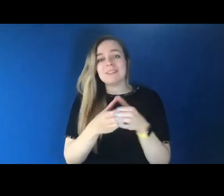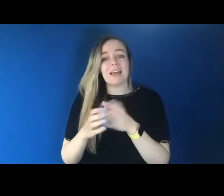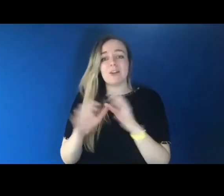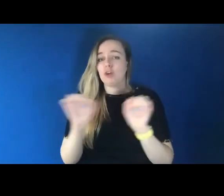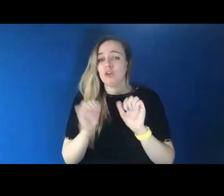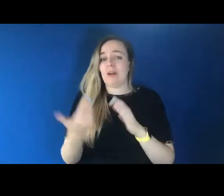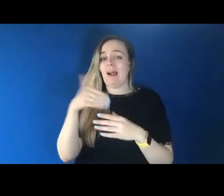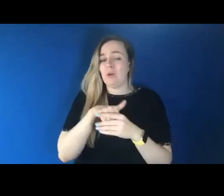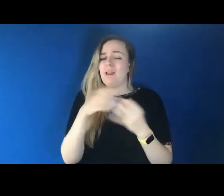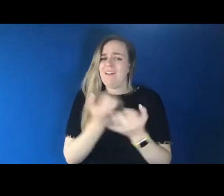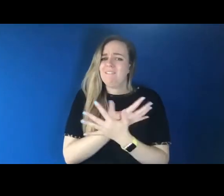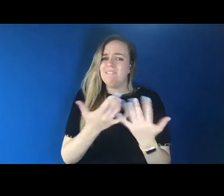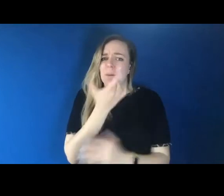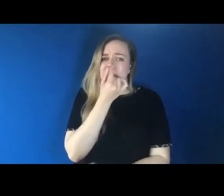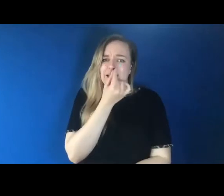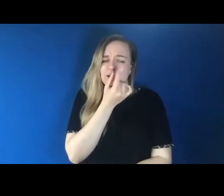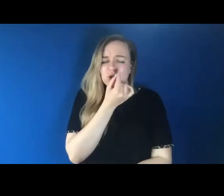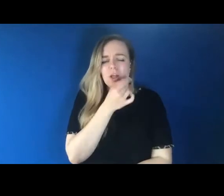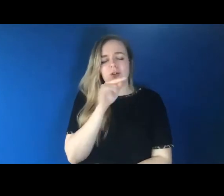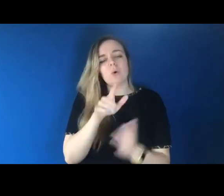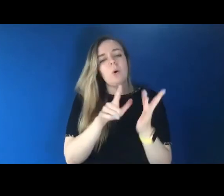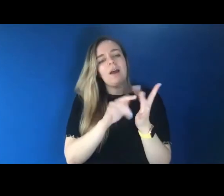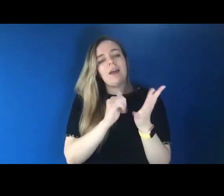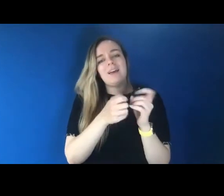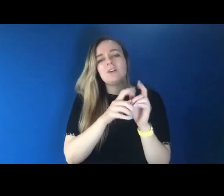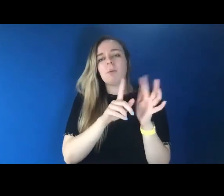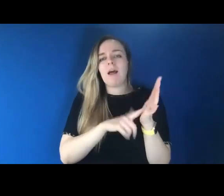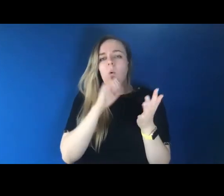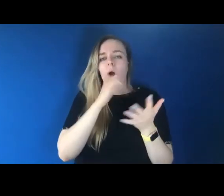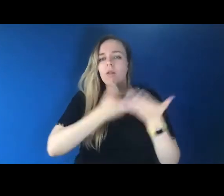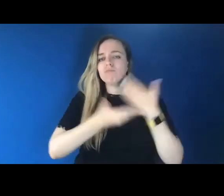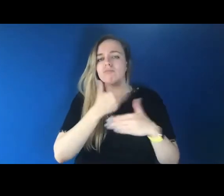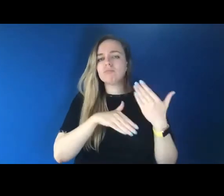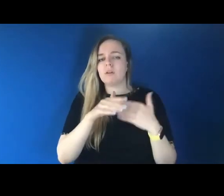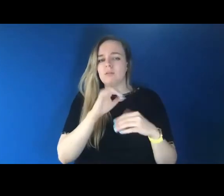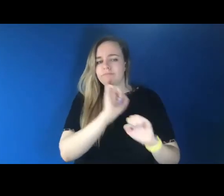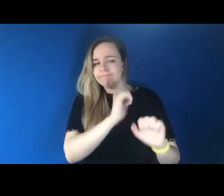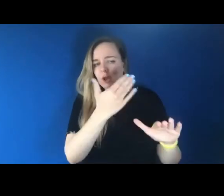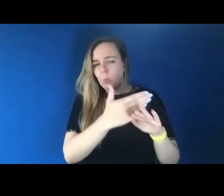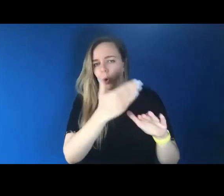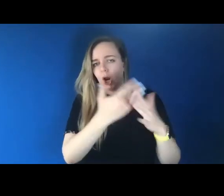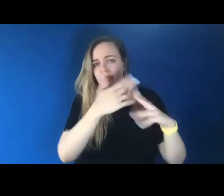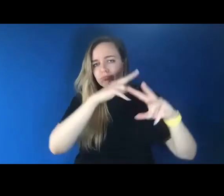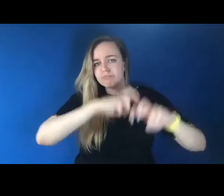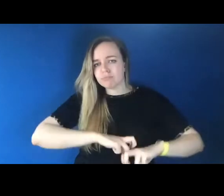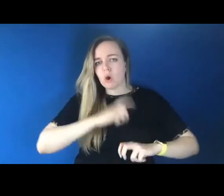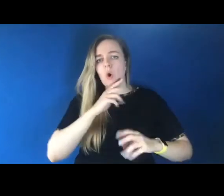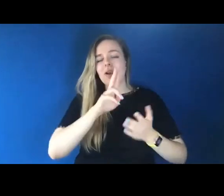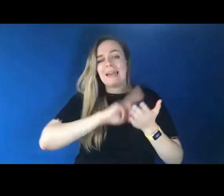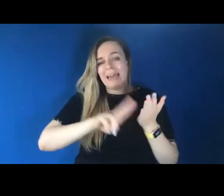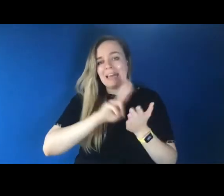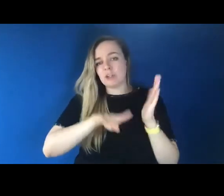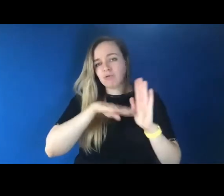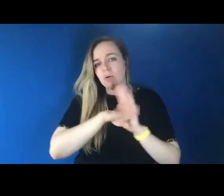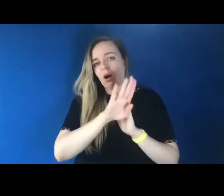huge potential. And so Isobel's going to talk to us about work that they've done on the potential for nature recovery